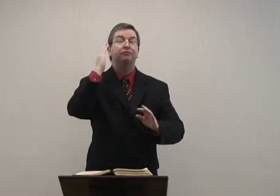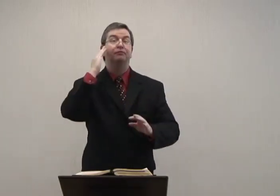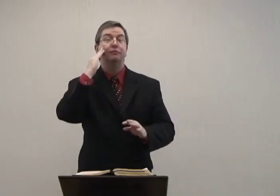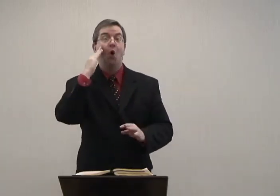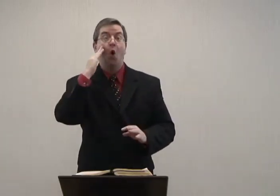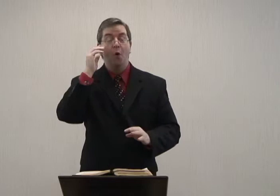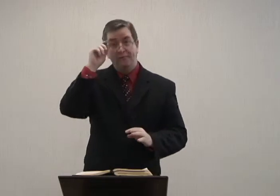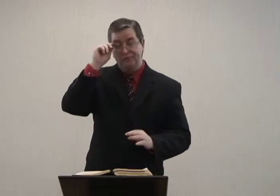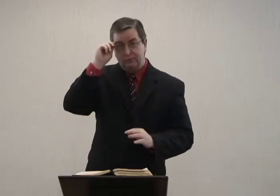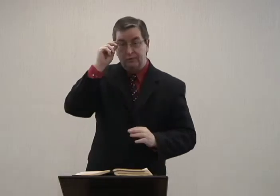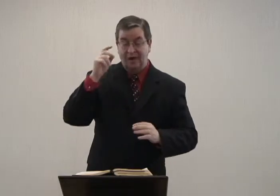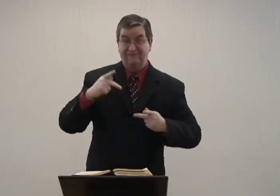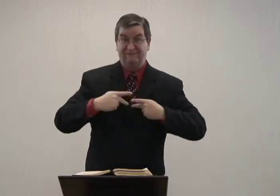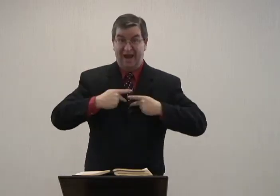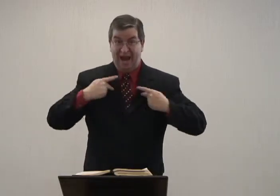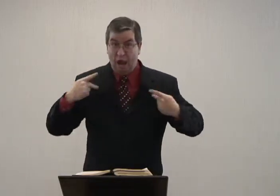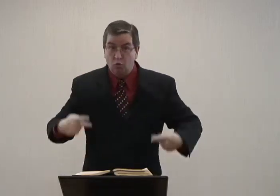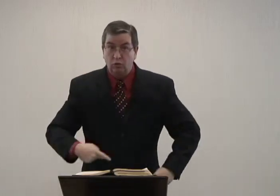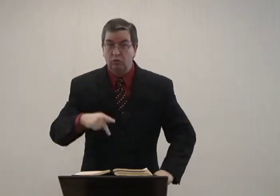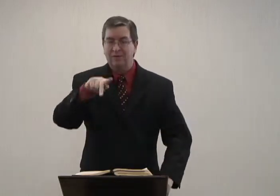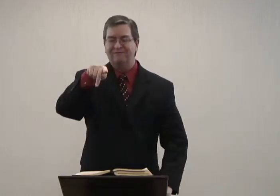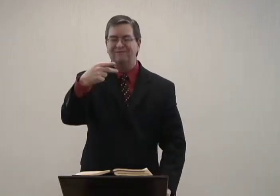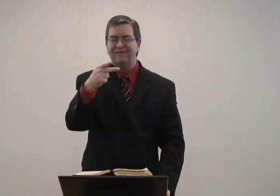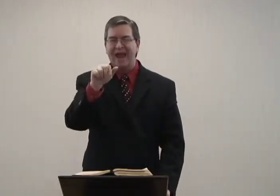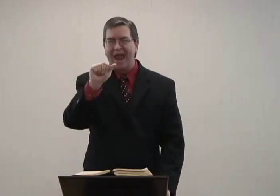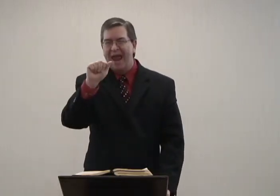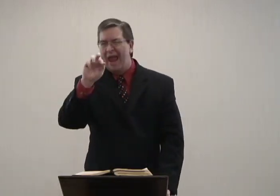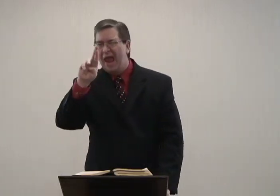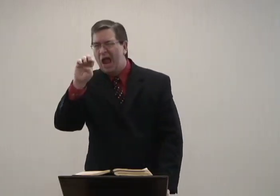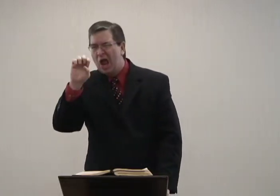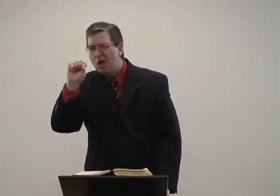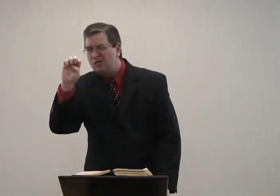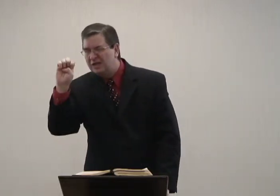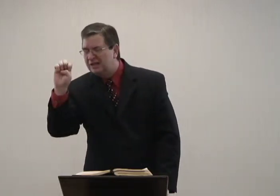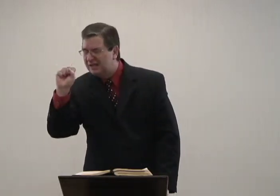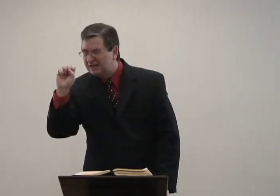What does that mean? The Pharisees